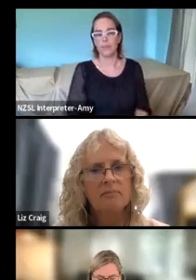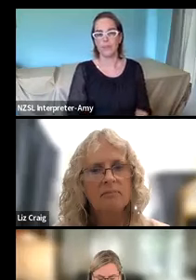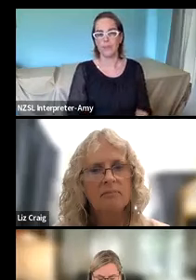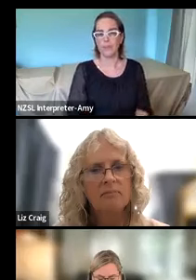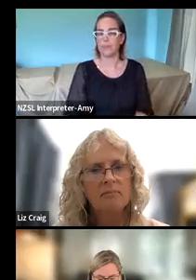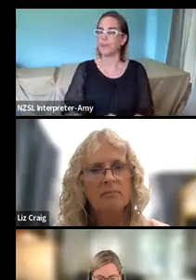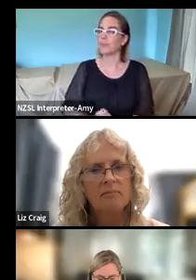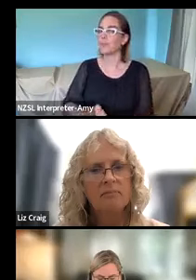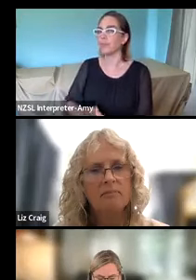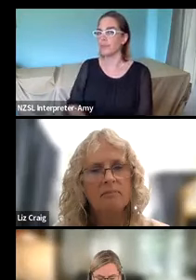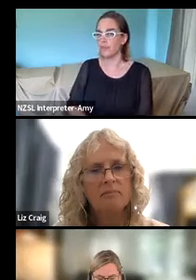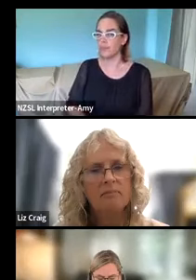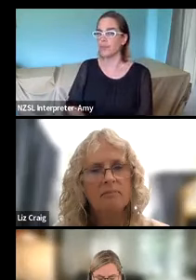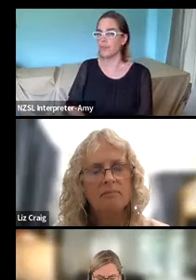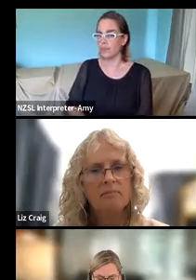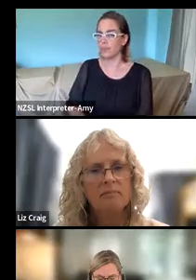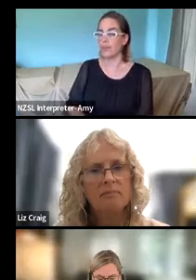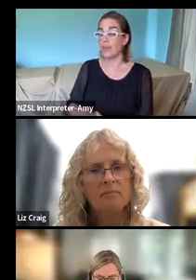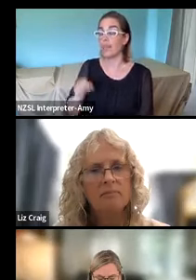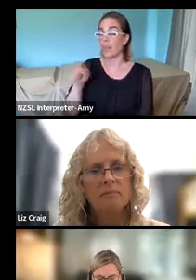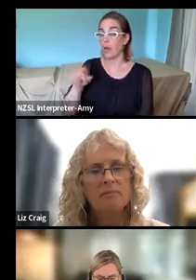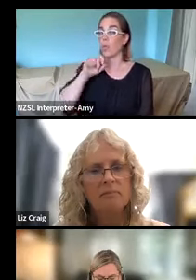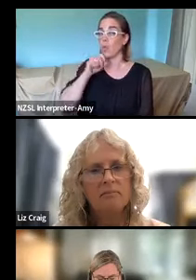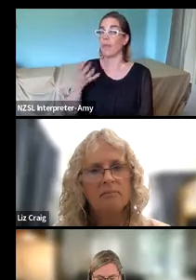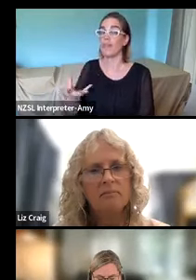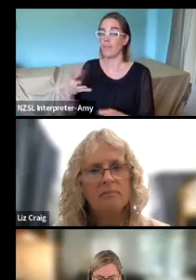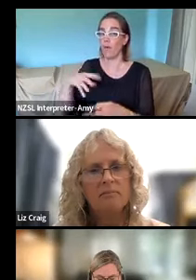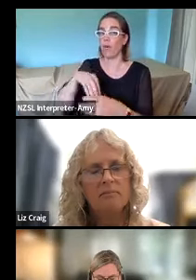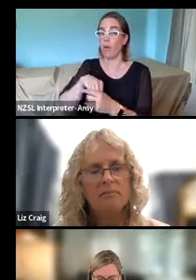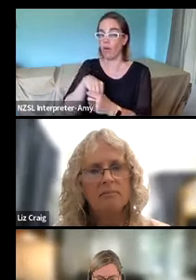would be involved with